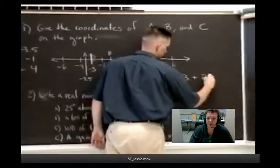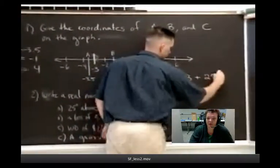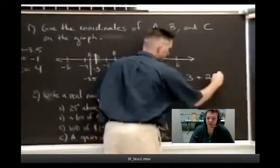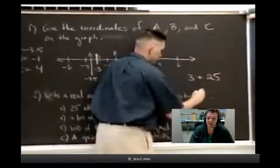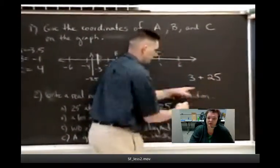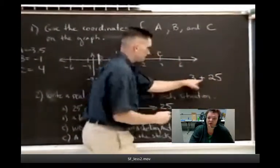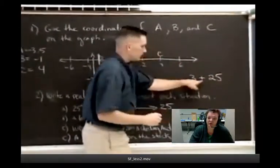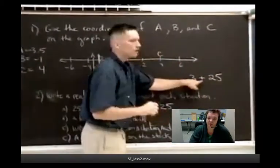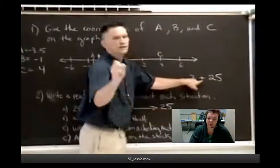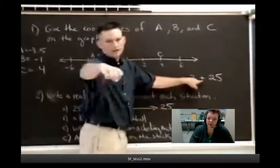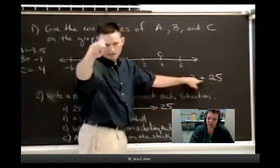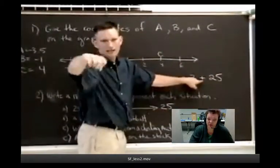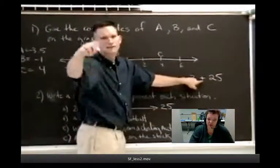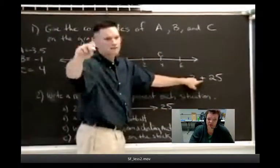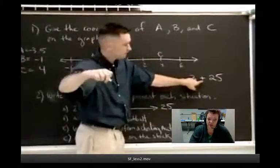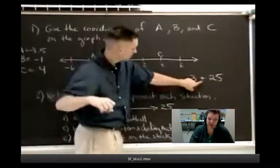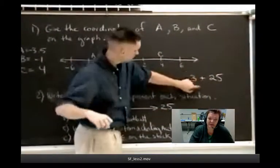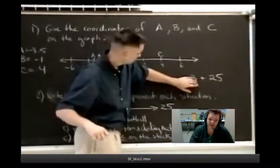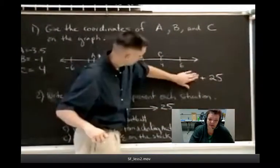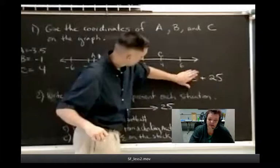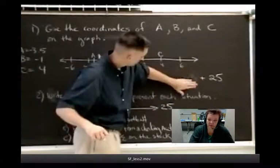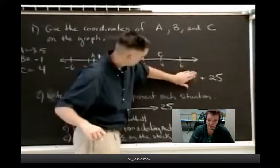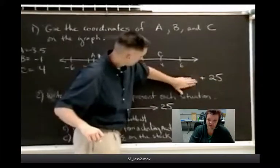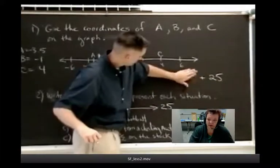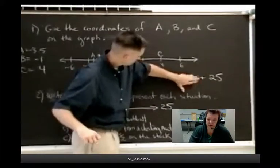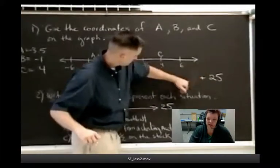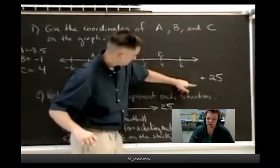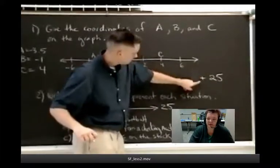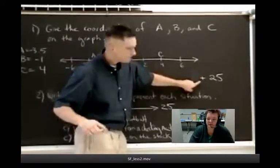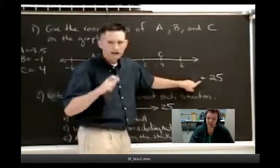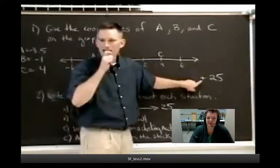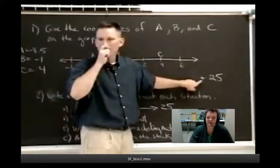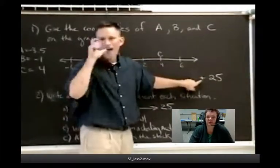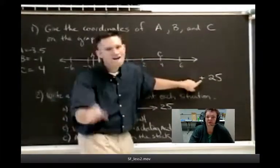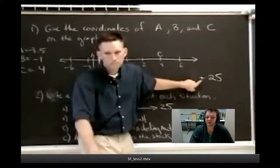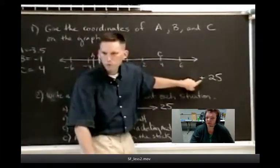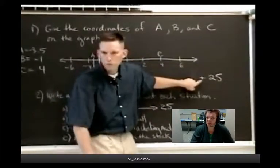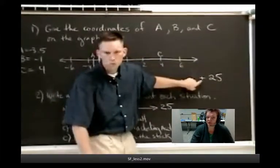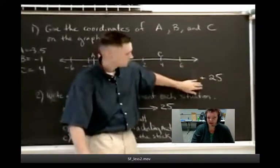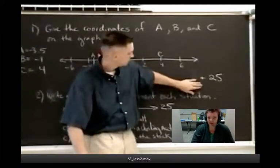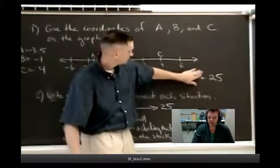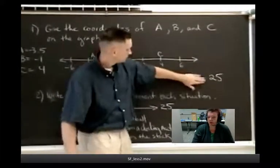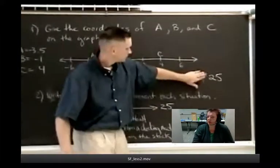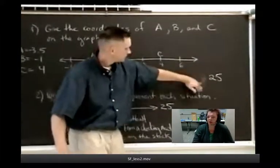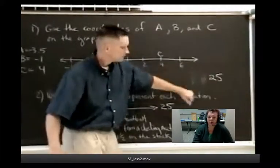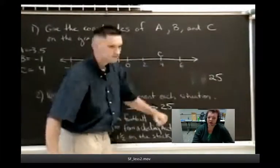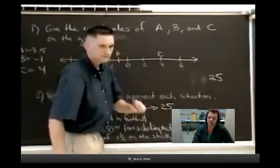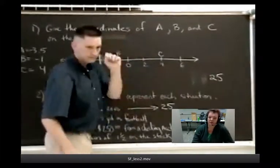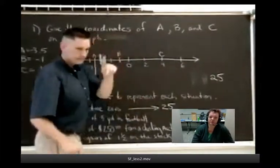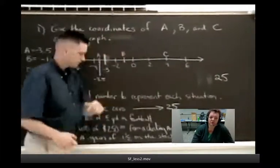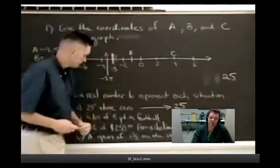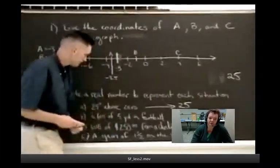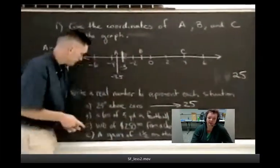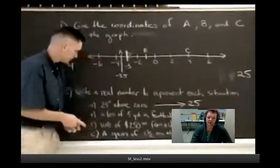Of course, if you're doing an equation, yes, obviously you're going to need to use that positive. But if you're just writing the number, you don't have to. You just write the